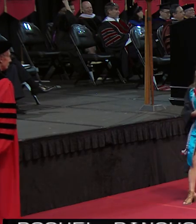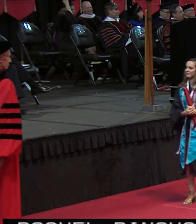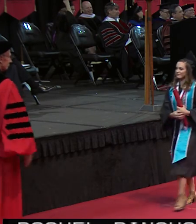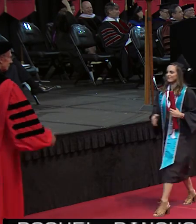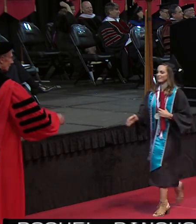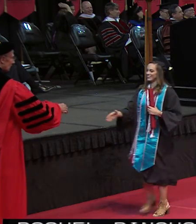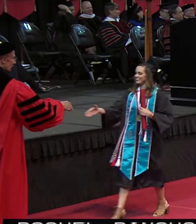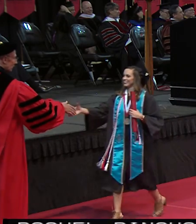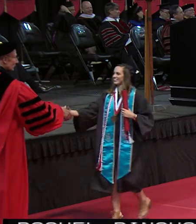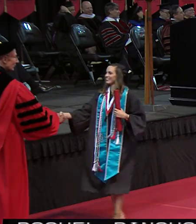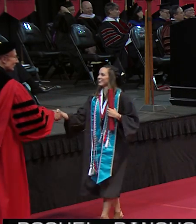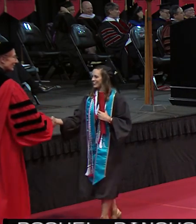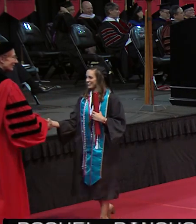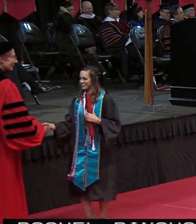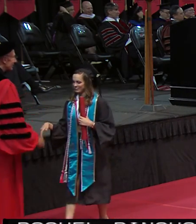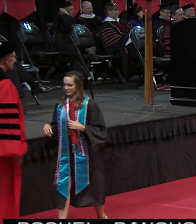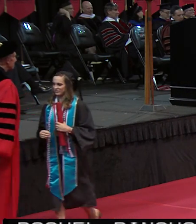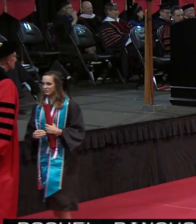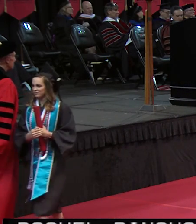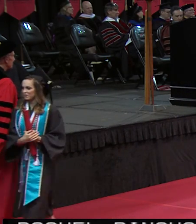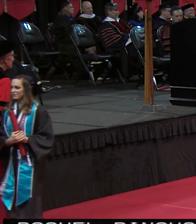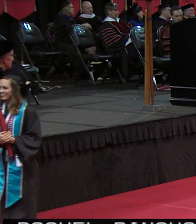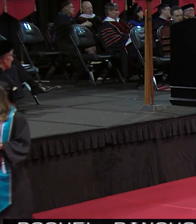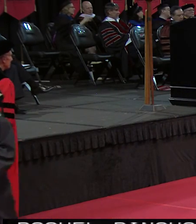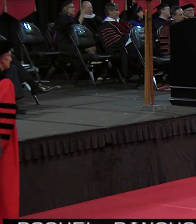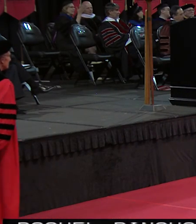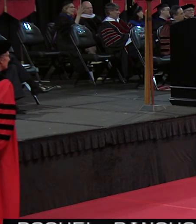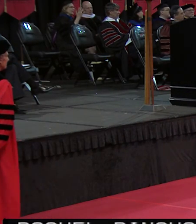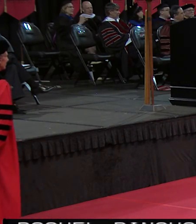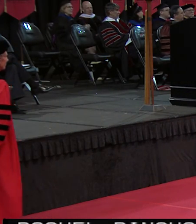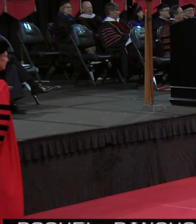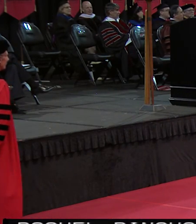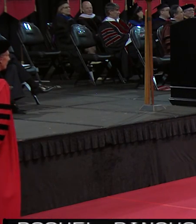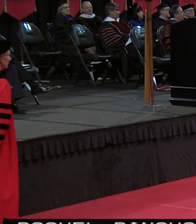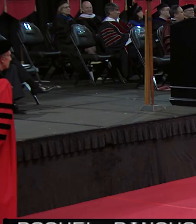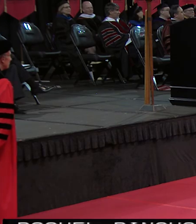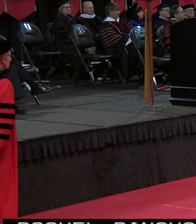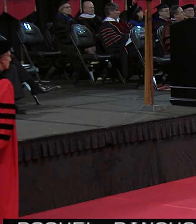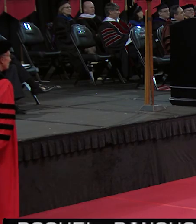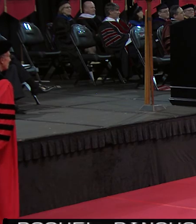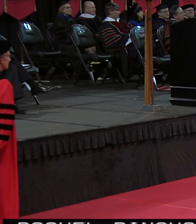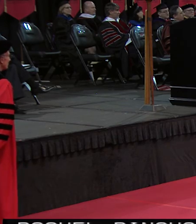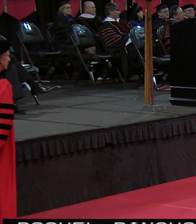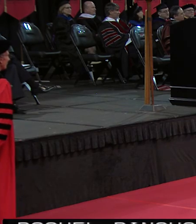Graduating cum laude, Jackson David Wood Calhoun.